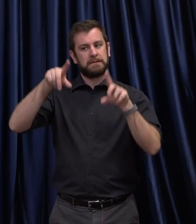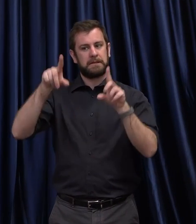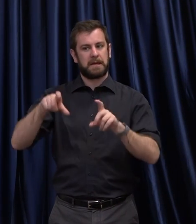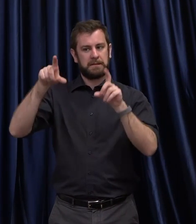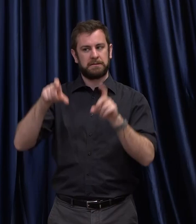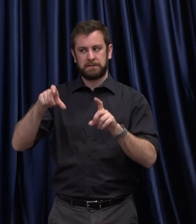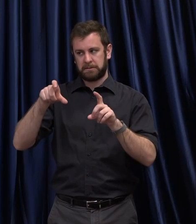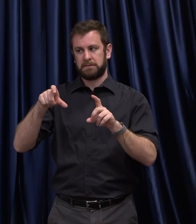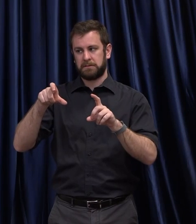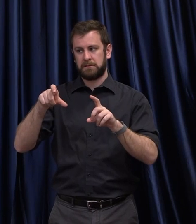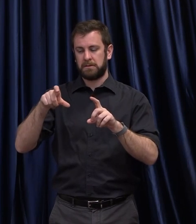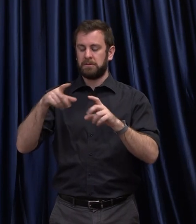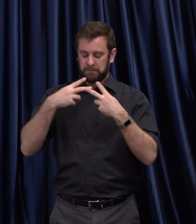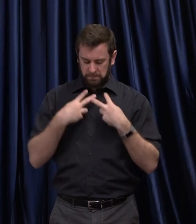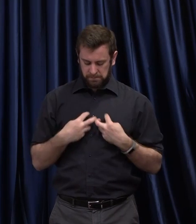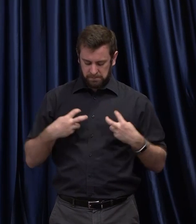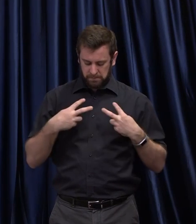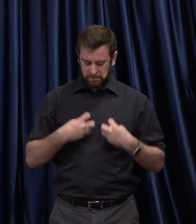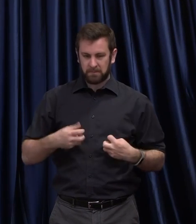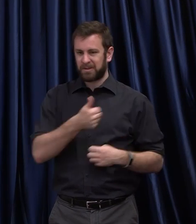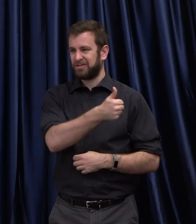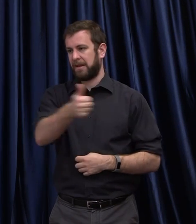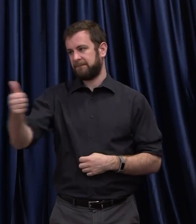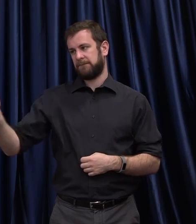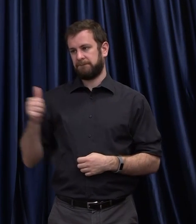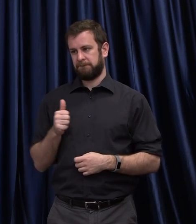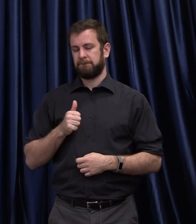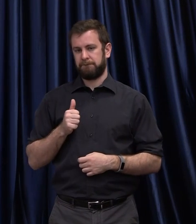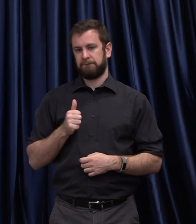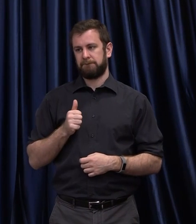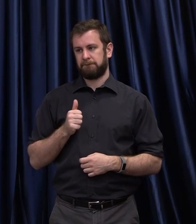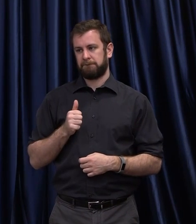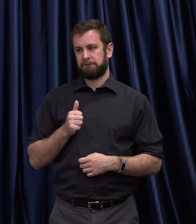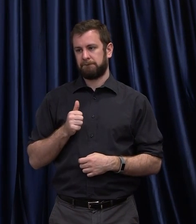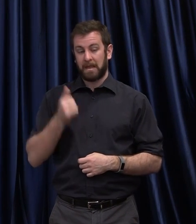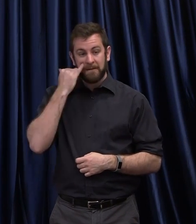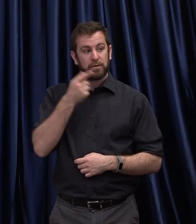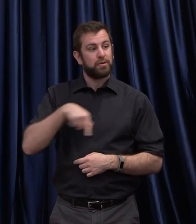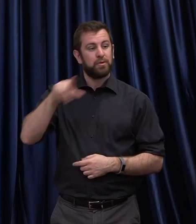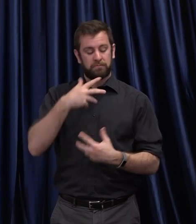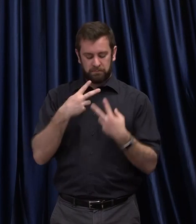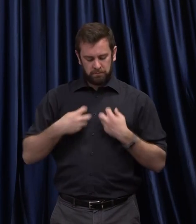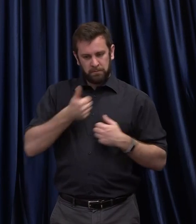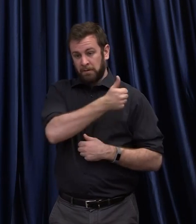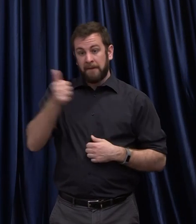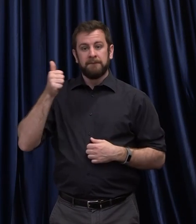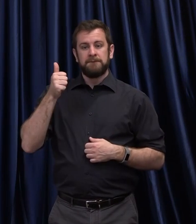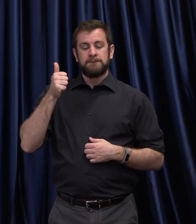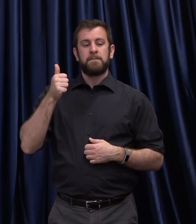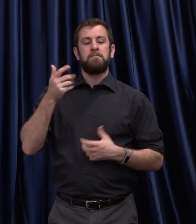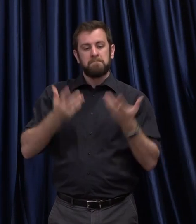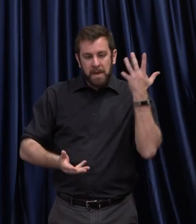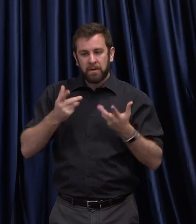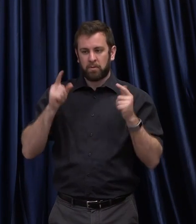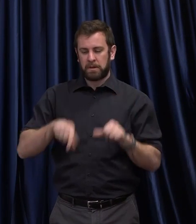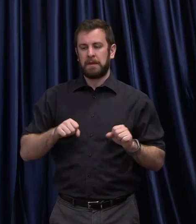Question yourself. And by questioning the self, then maybe we can raise to the highest level